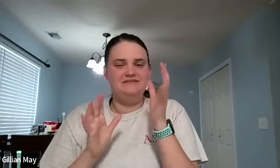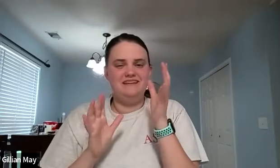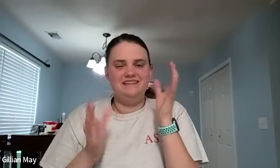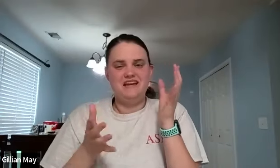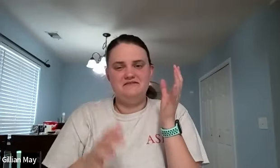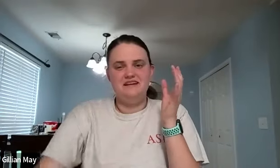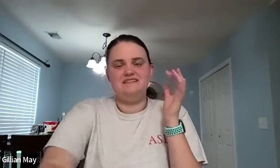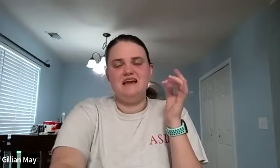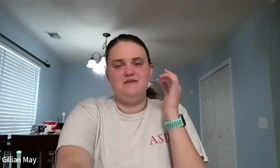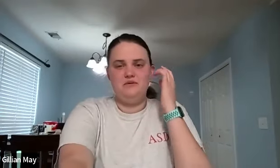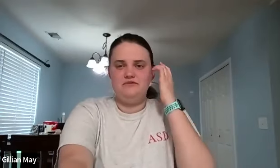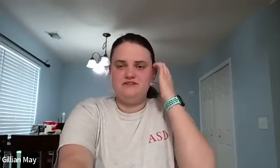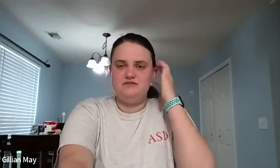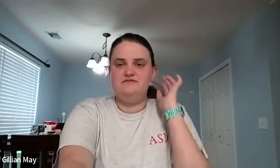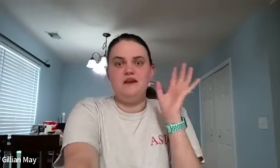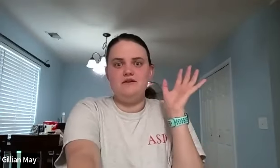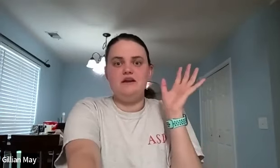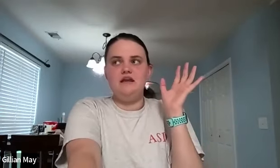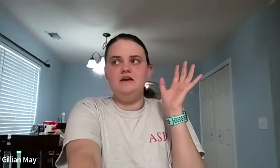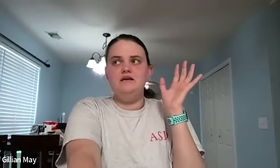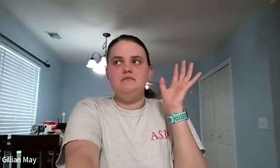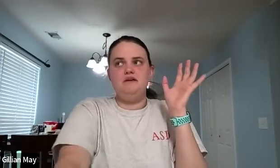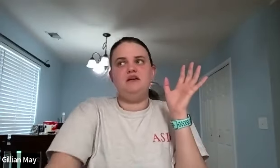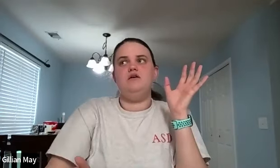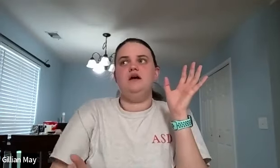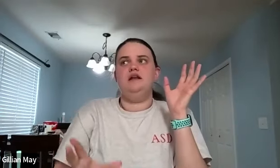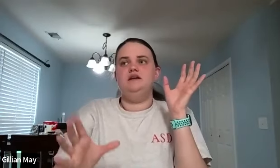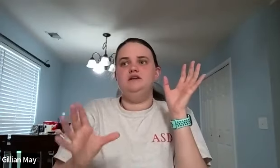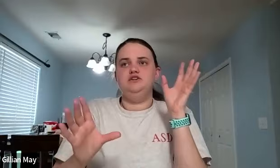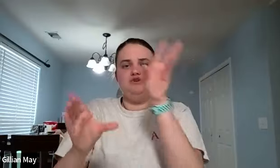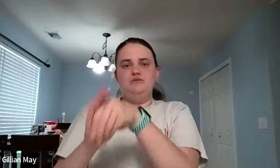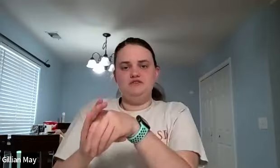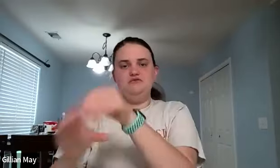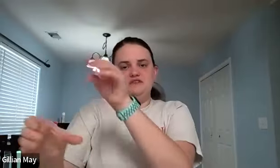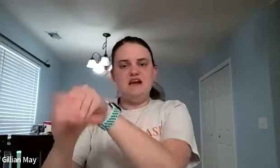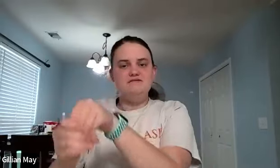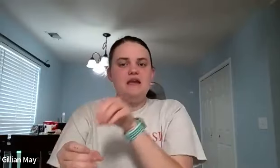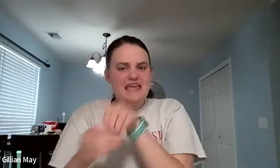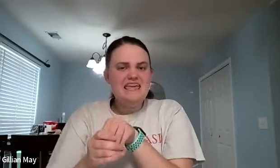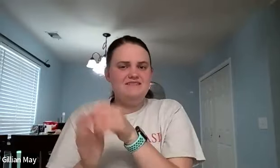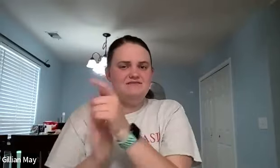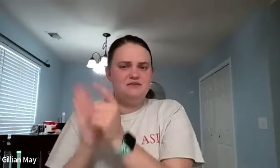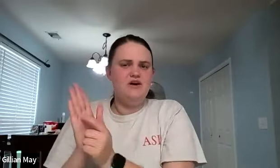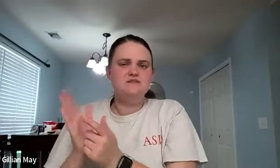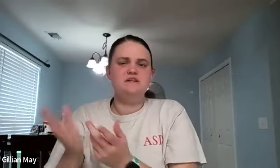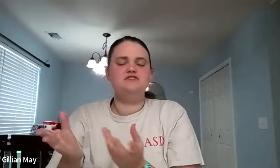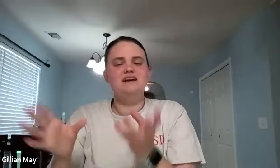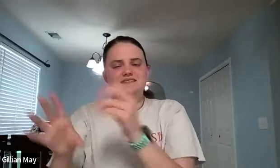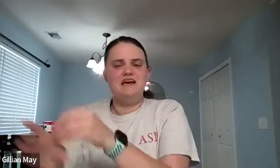It is kind of funny because I had one professor who's very big on, you don't do the sign for in for laws because you're not